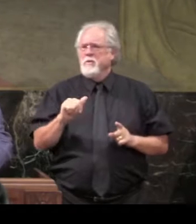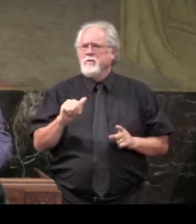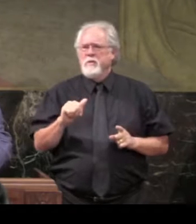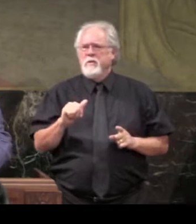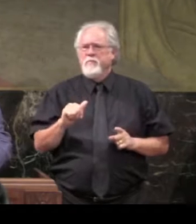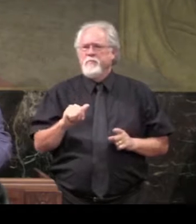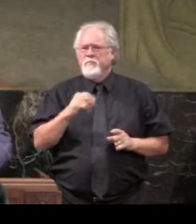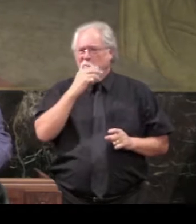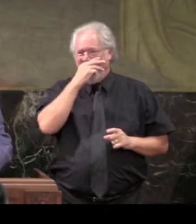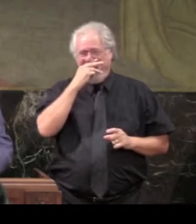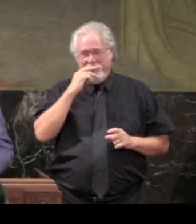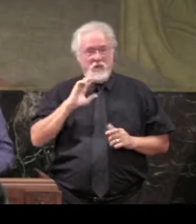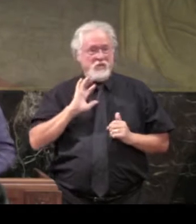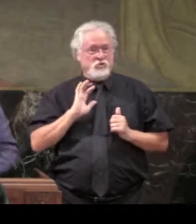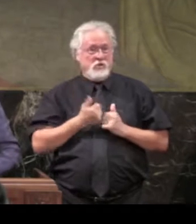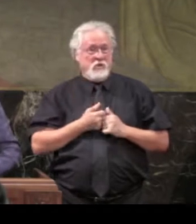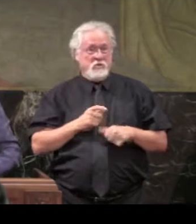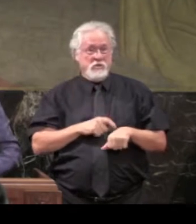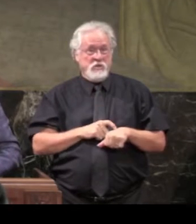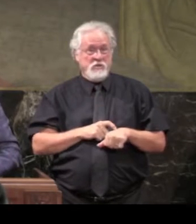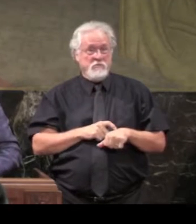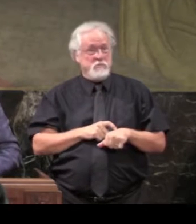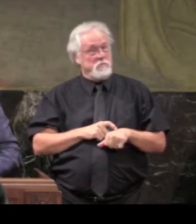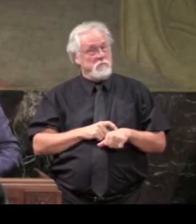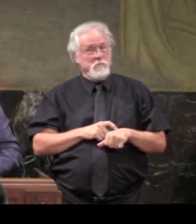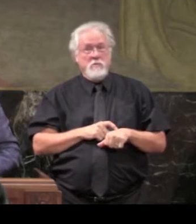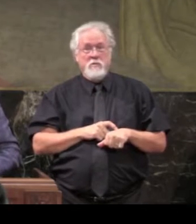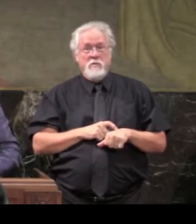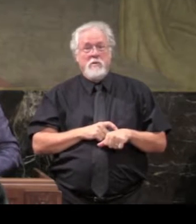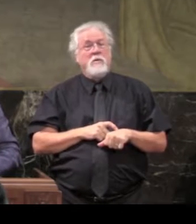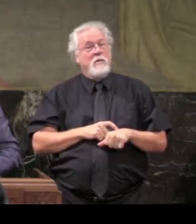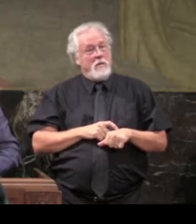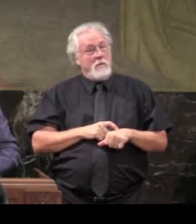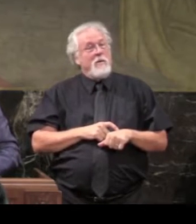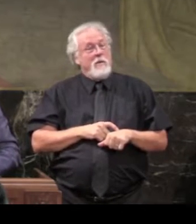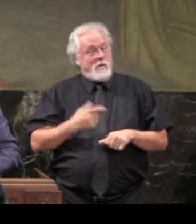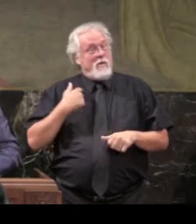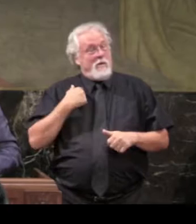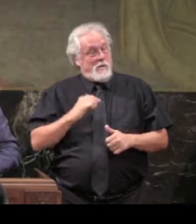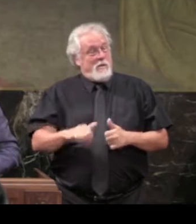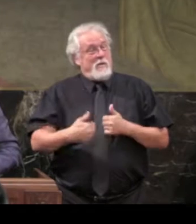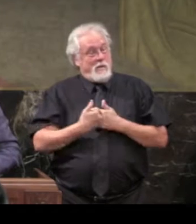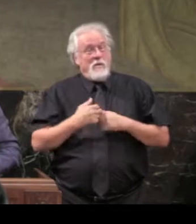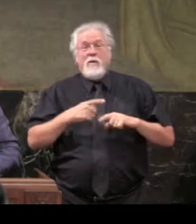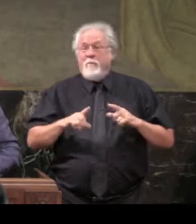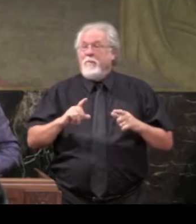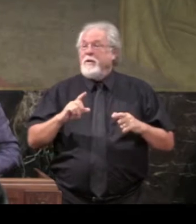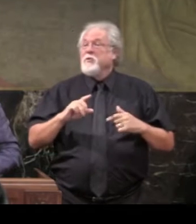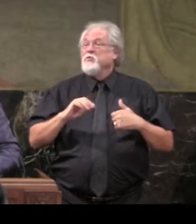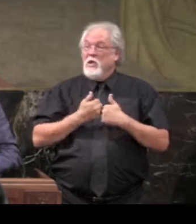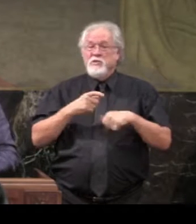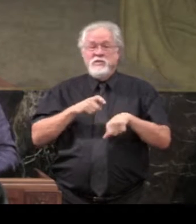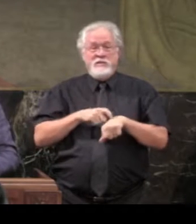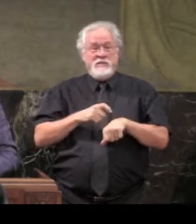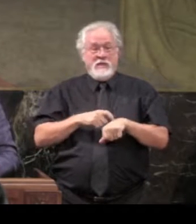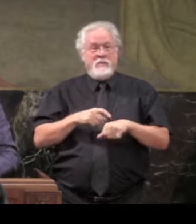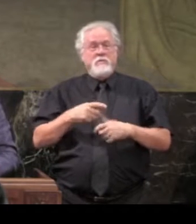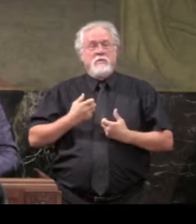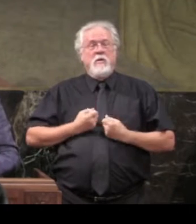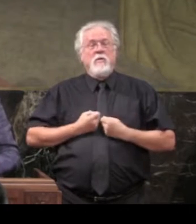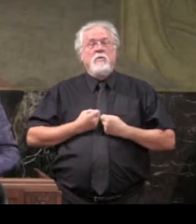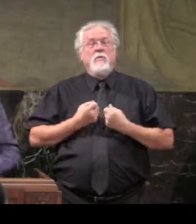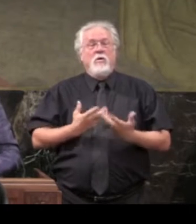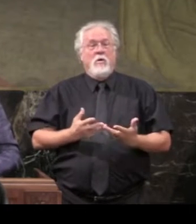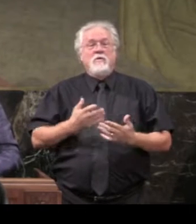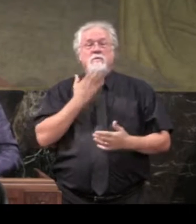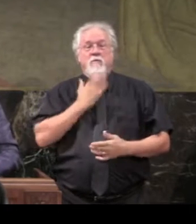Louisiana. Challenging times, and we've been challenged, But challenging times such as these tend to bring out the very